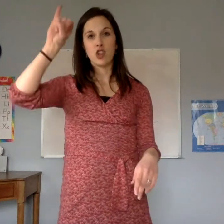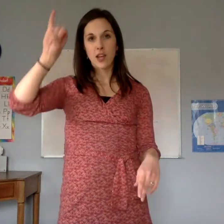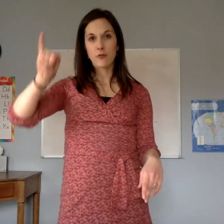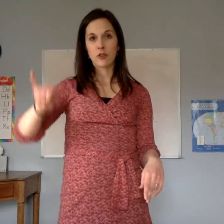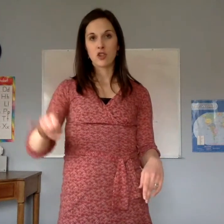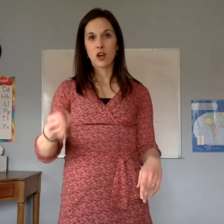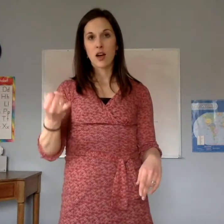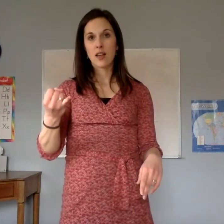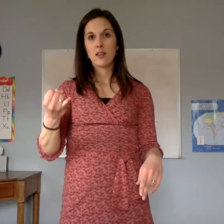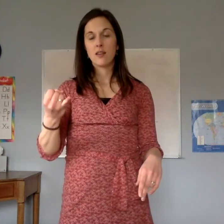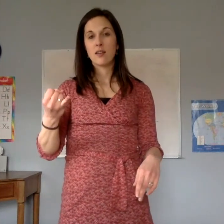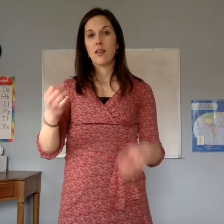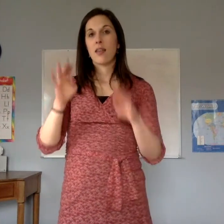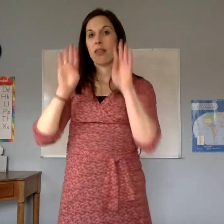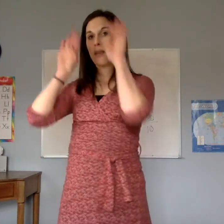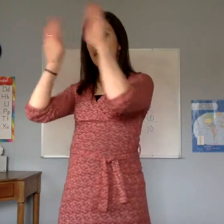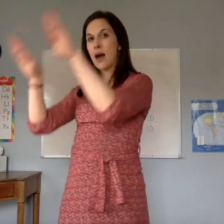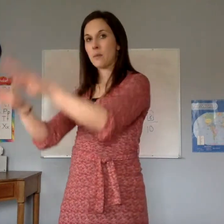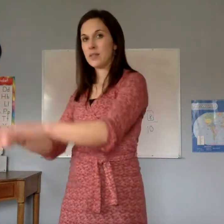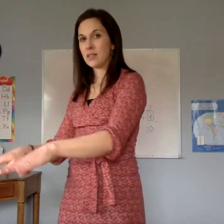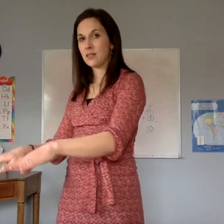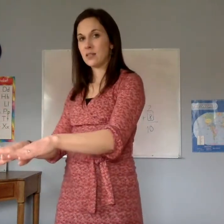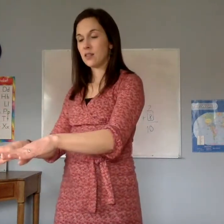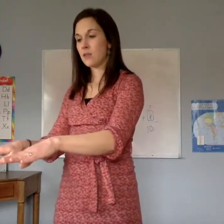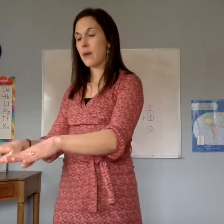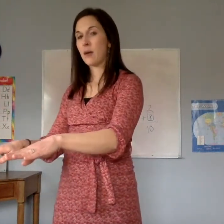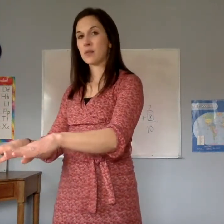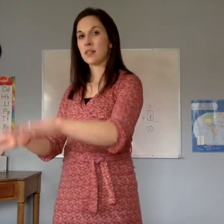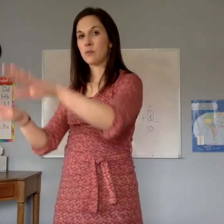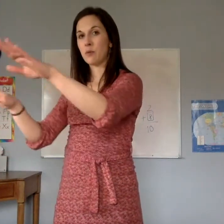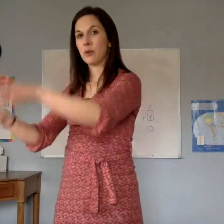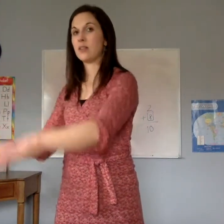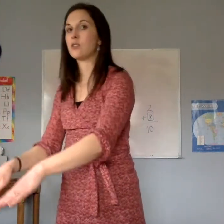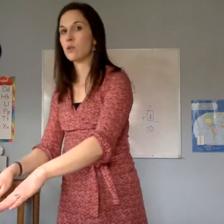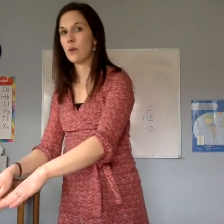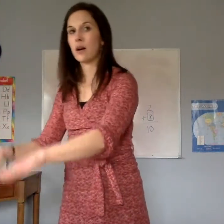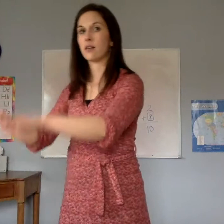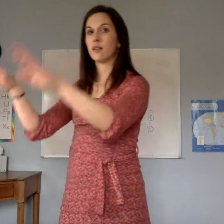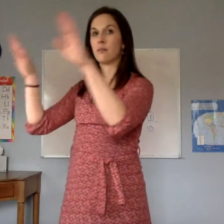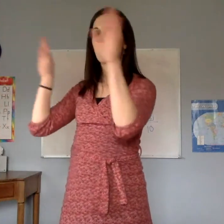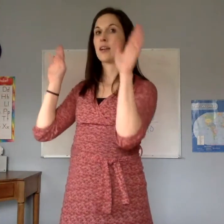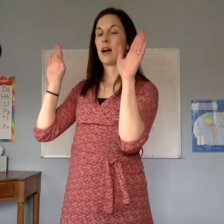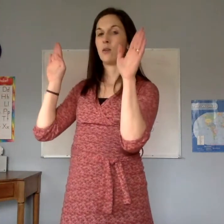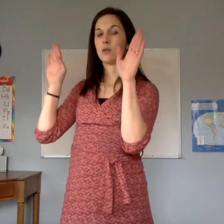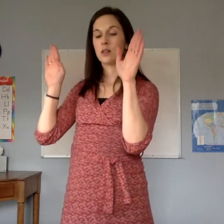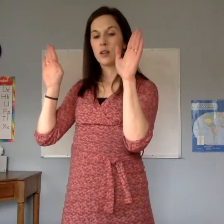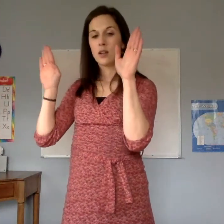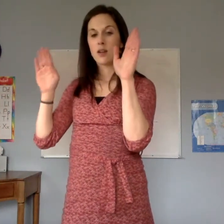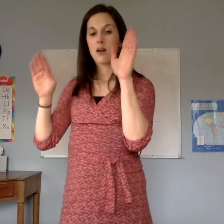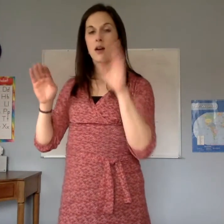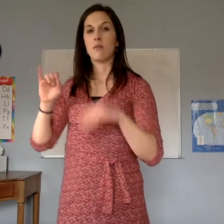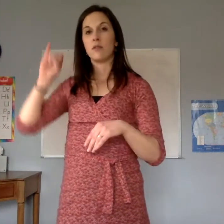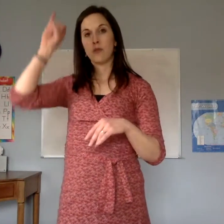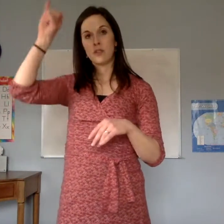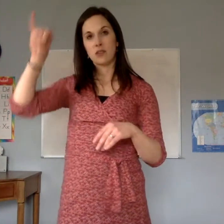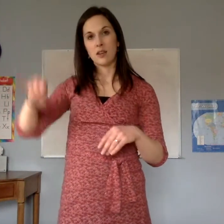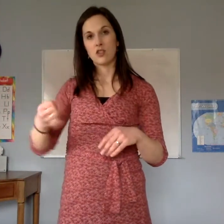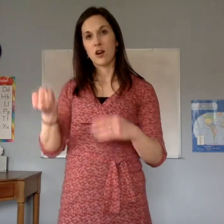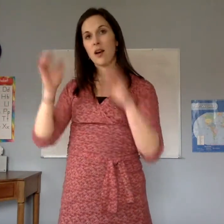J for John the Baptist. And he baptized people into the water and back out. But if we just say John